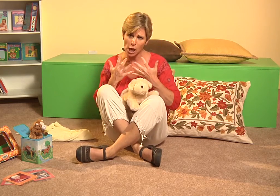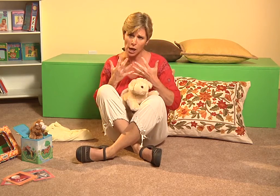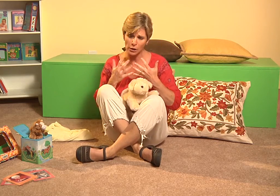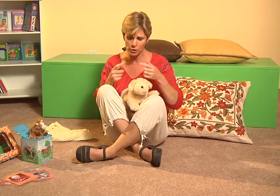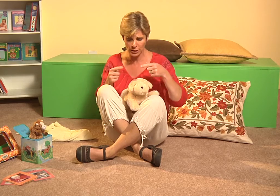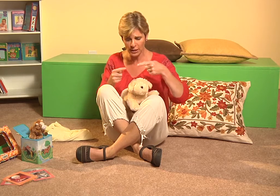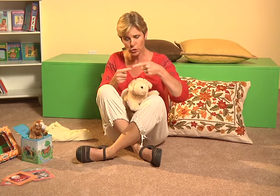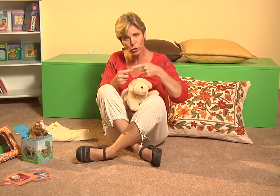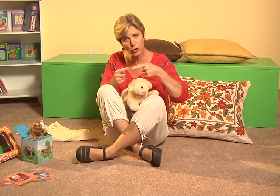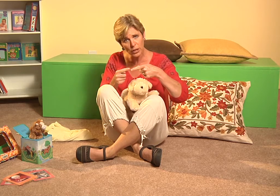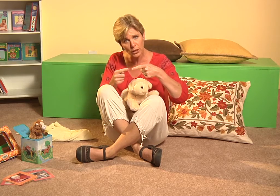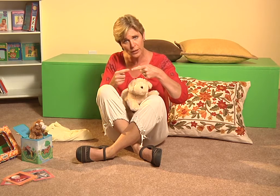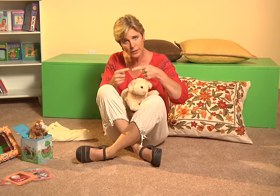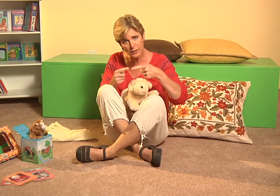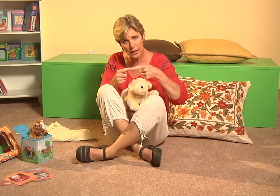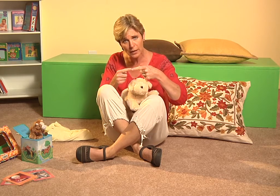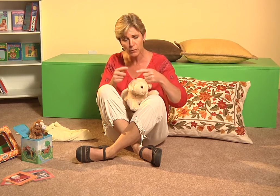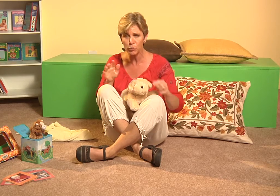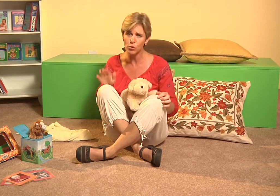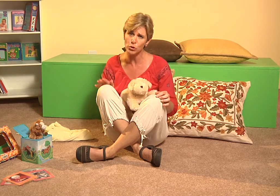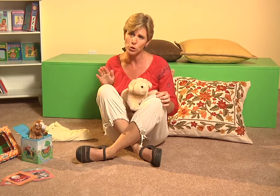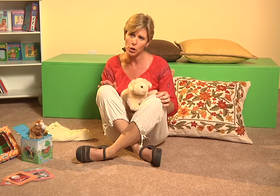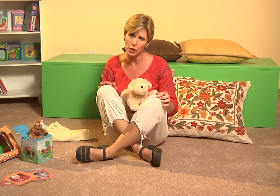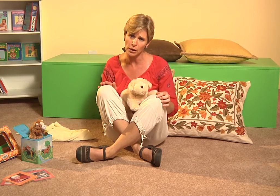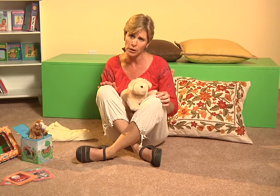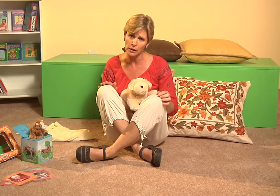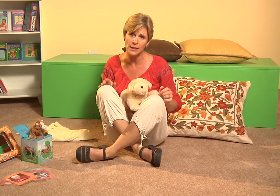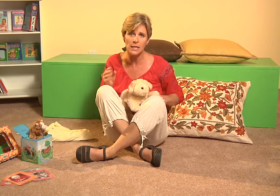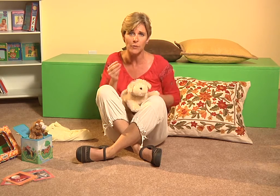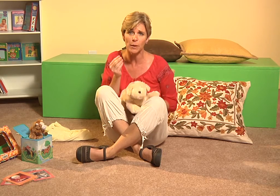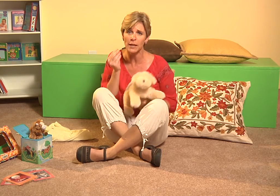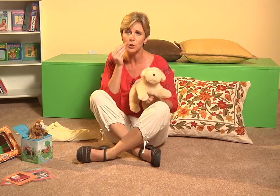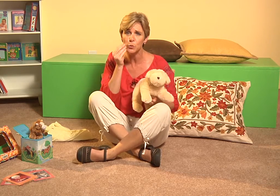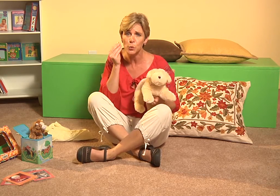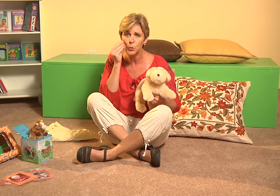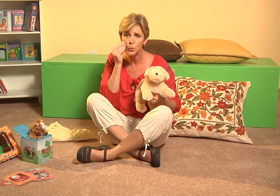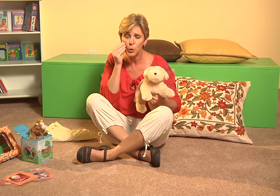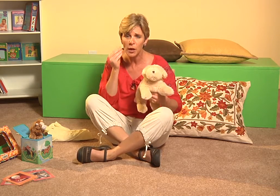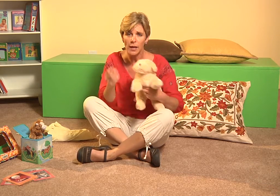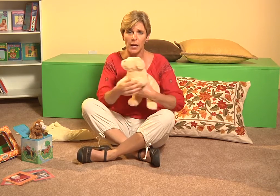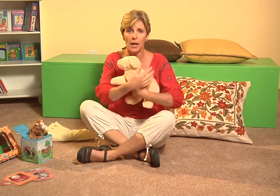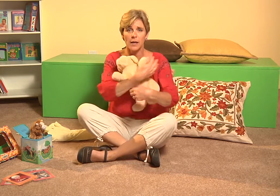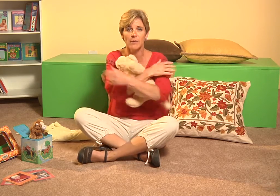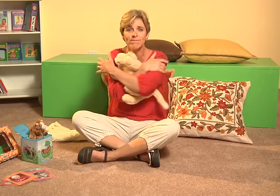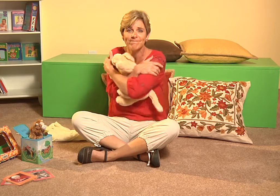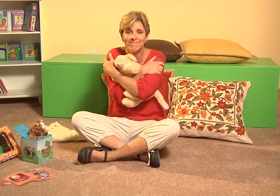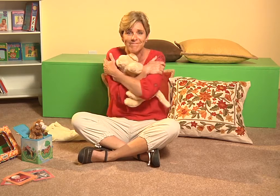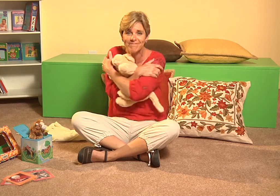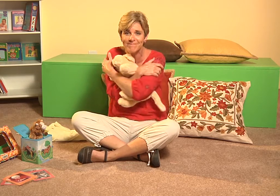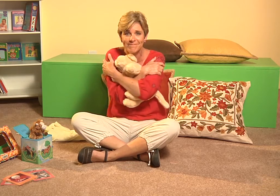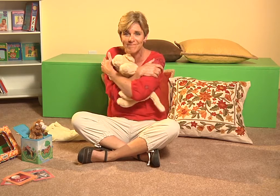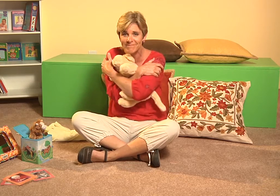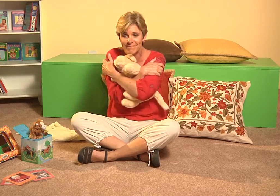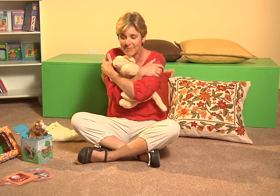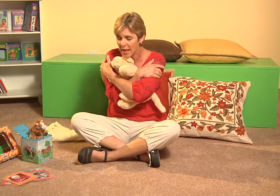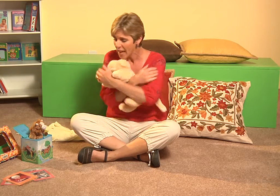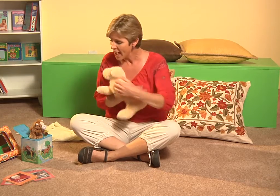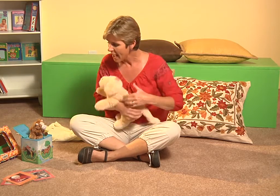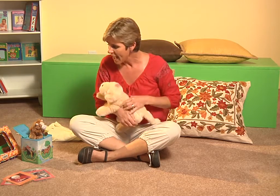sad because he has a hurty on his head. Poor doggy. Let's give him a kiss and a hug. Ooh.